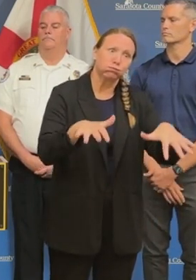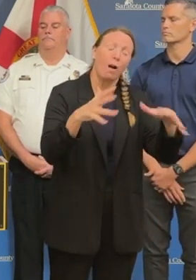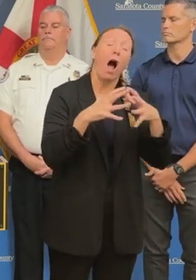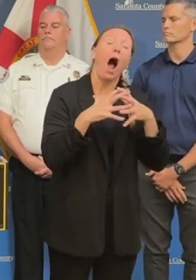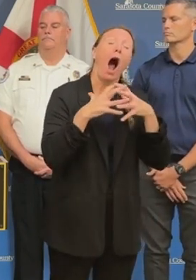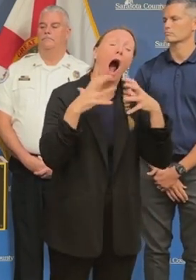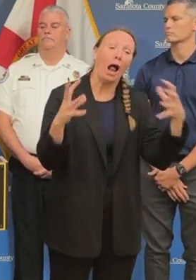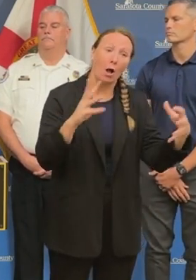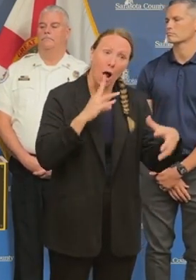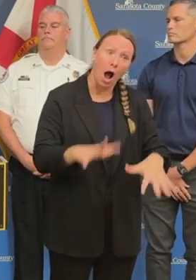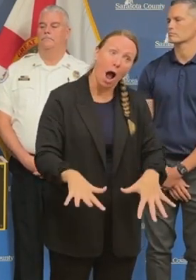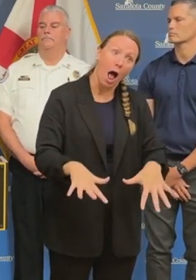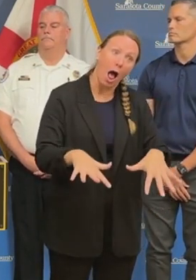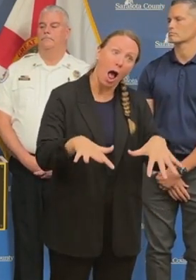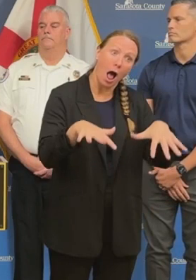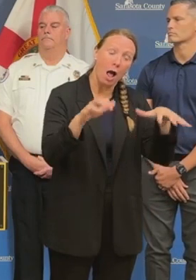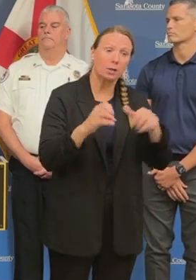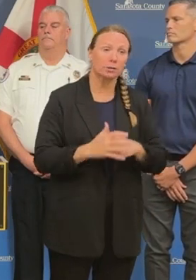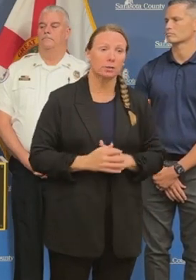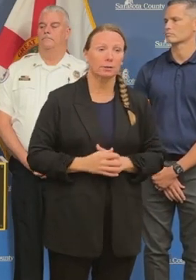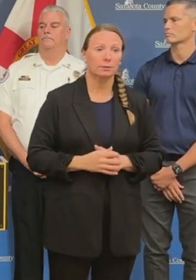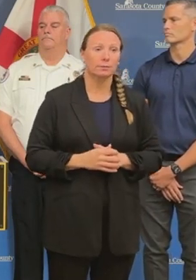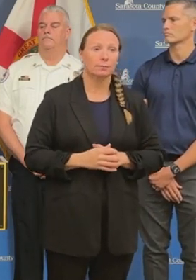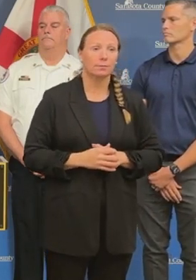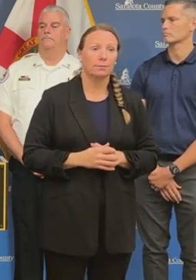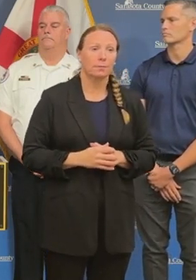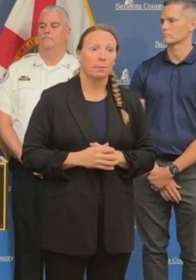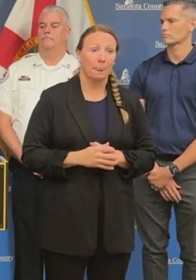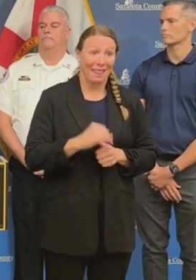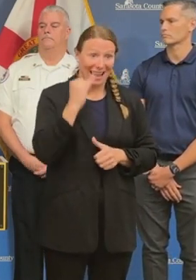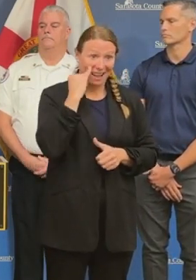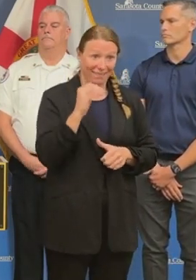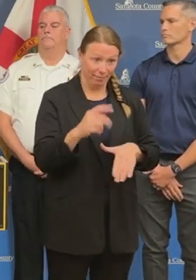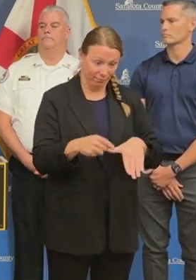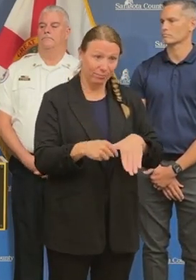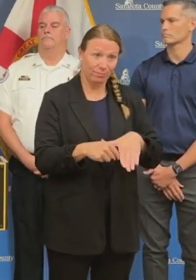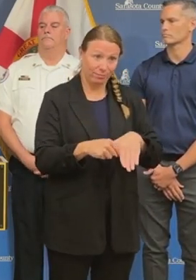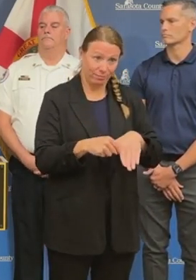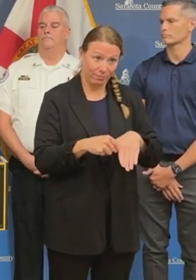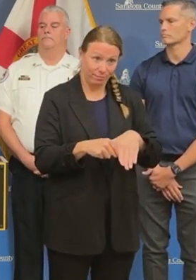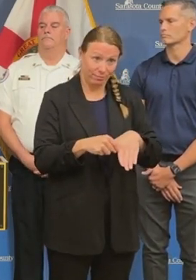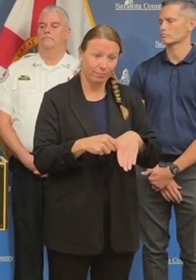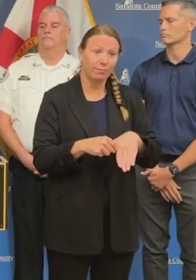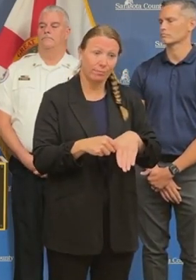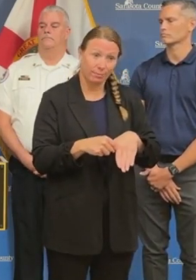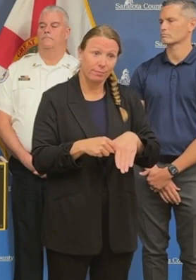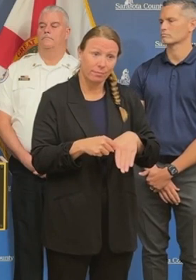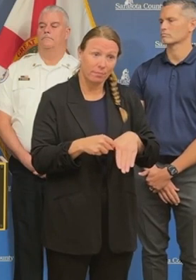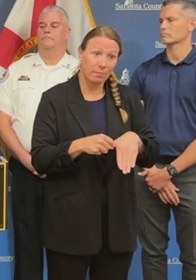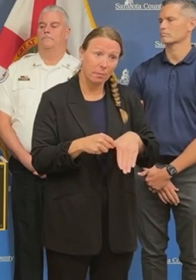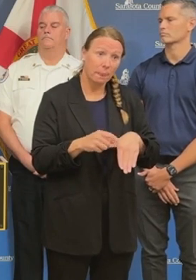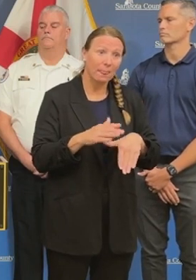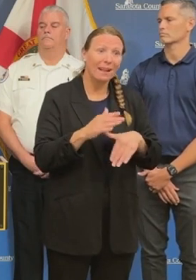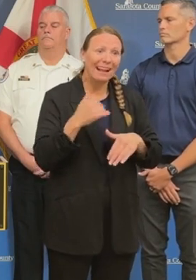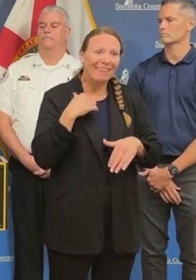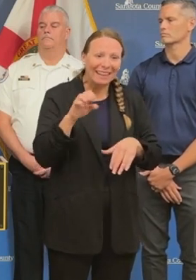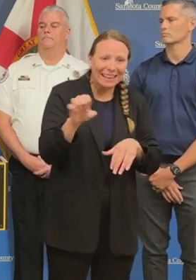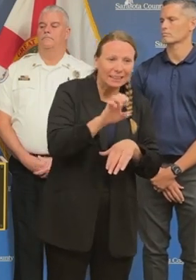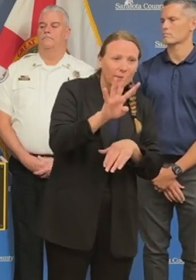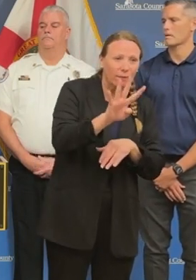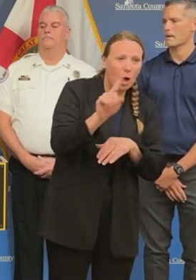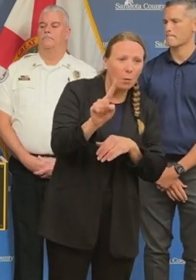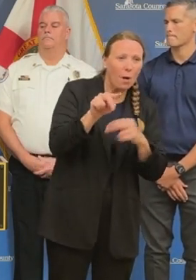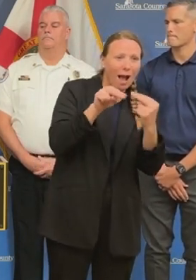If you live west of 41, and even some areas on the east side of 41, particularly in Englewood,